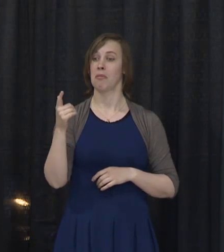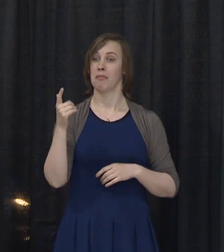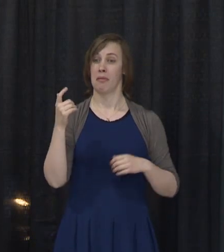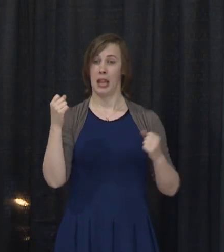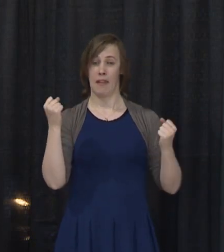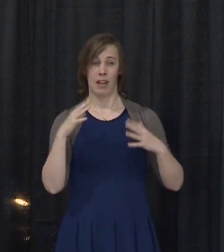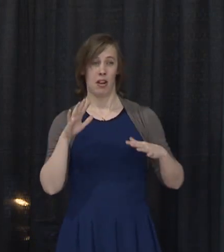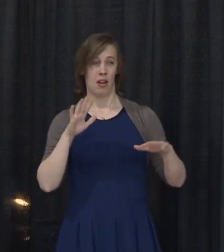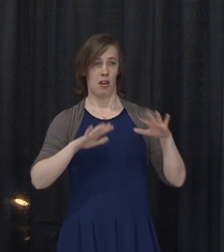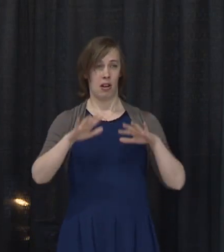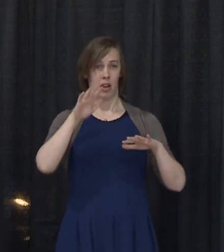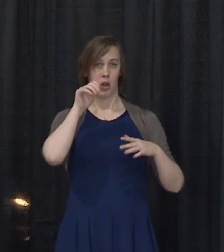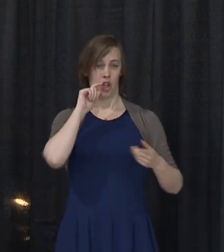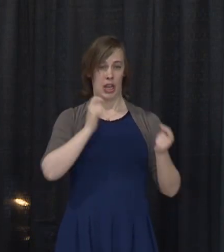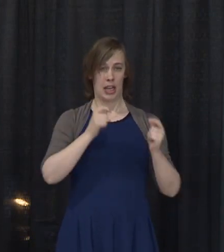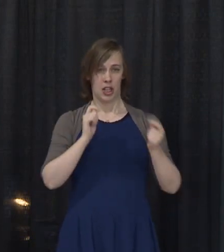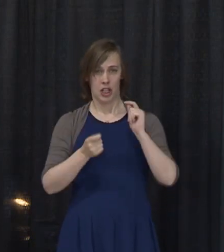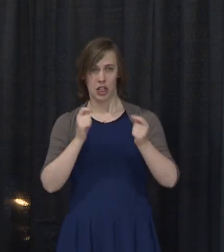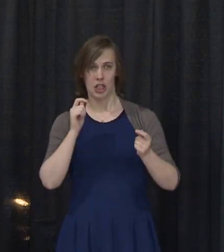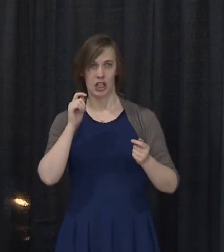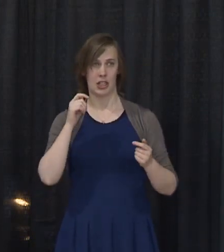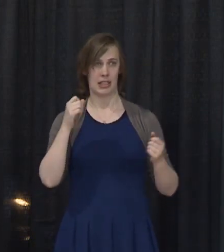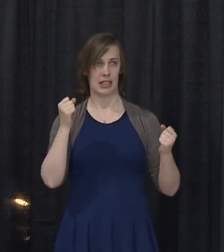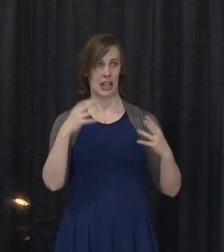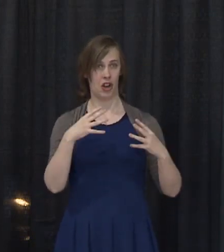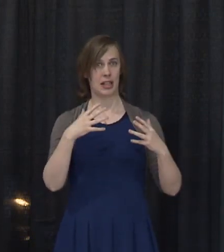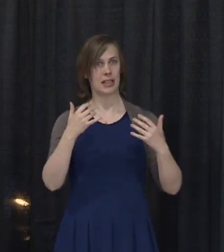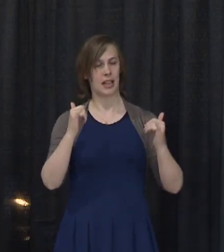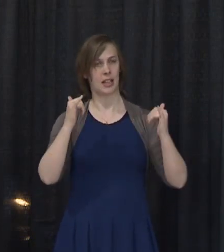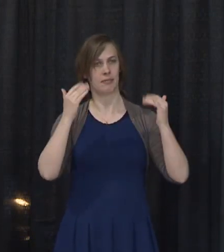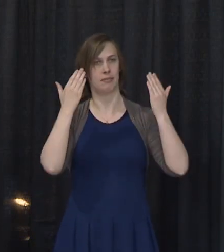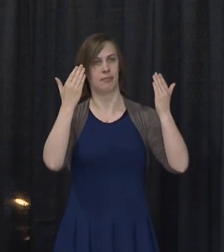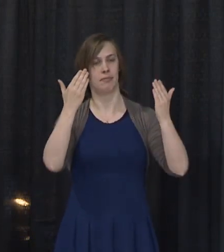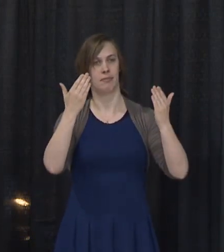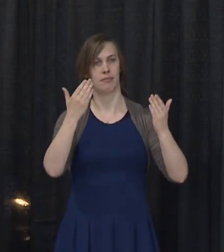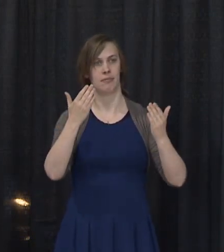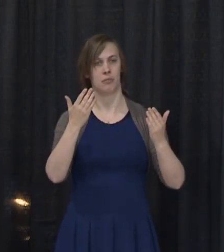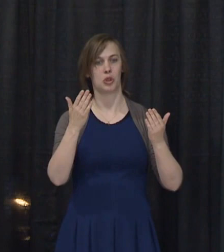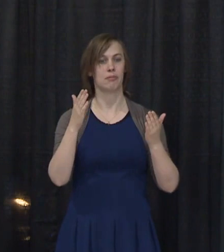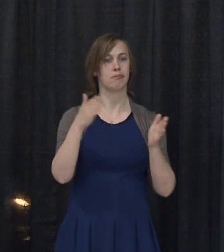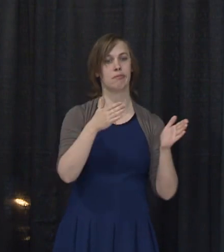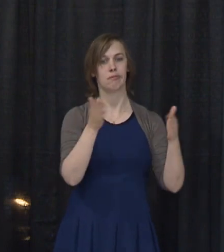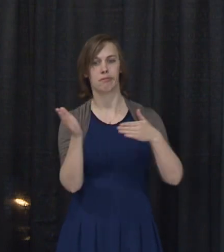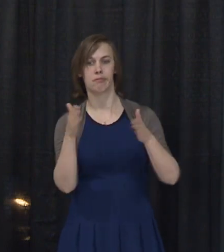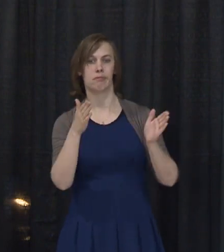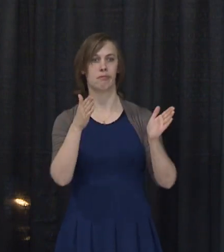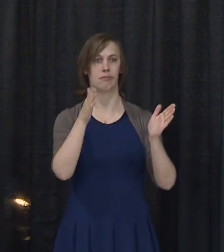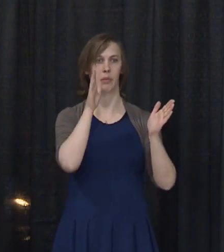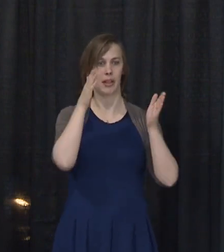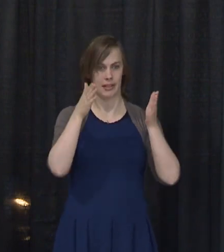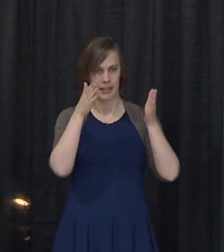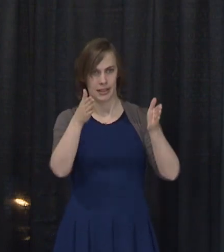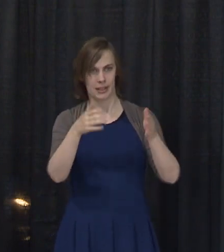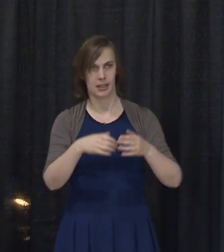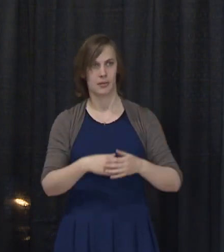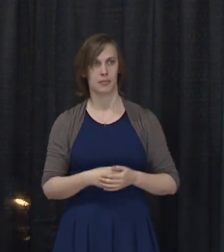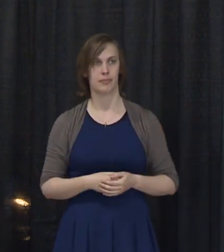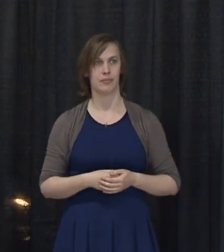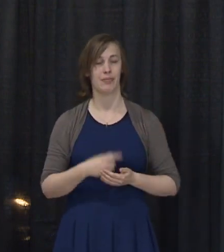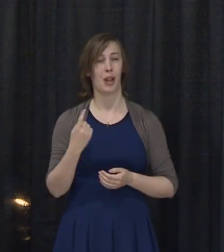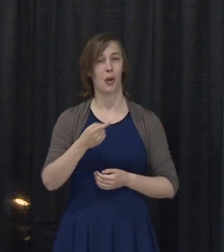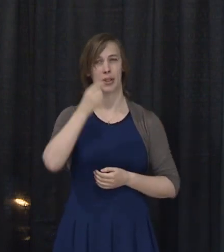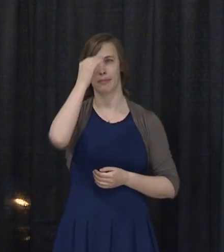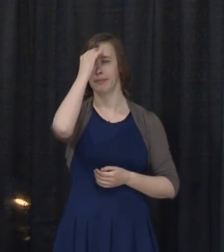but slight shifts into new directions. I always considered going back to school. I have a degree in English